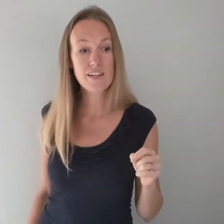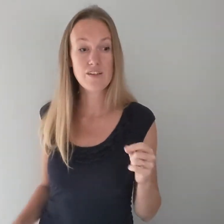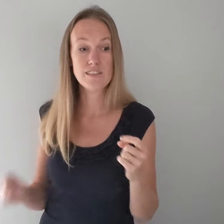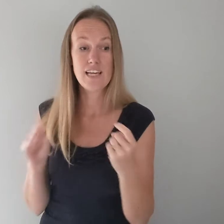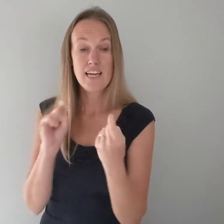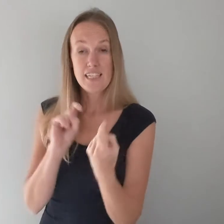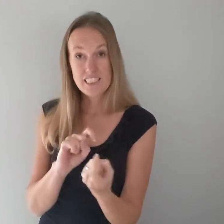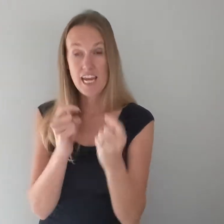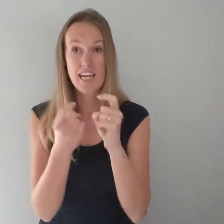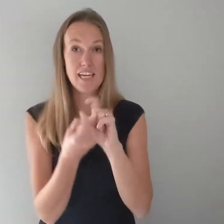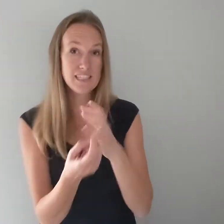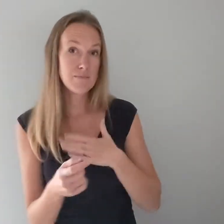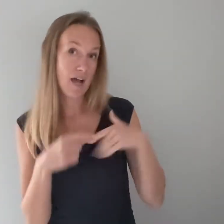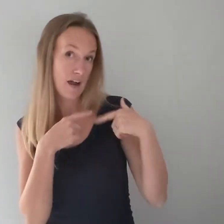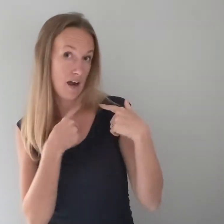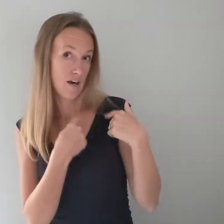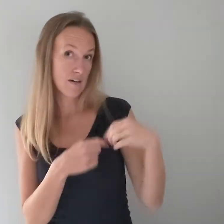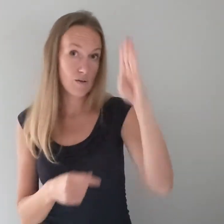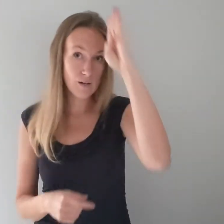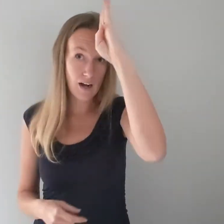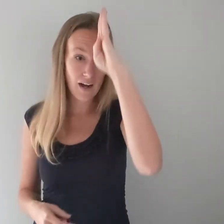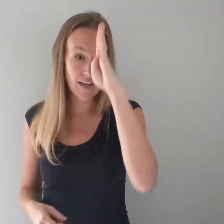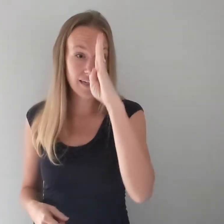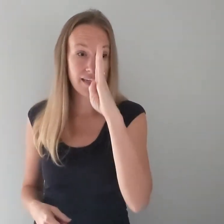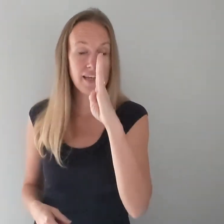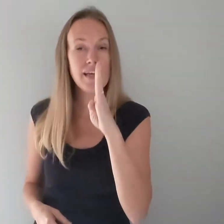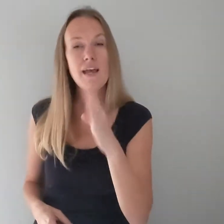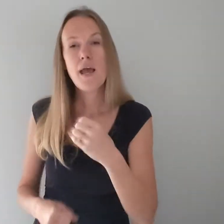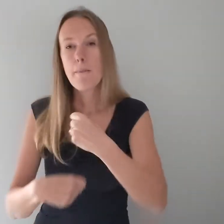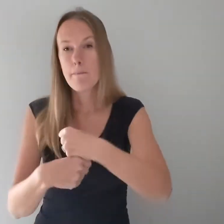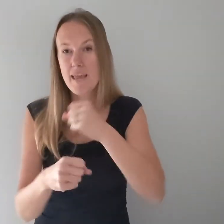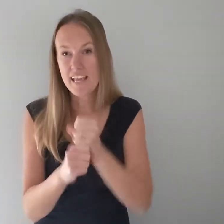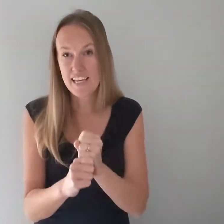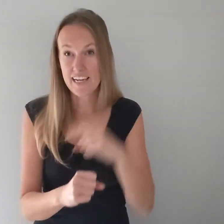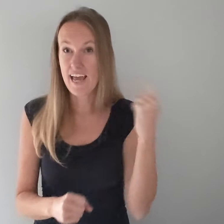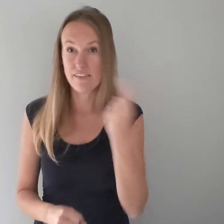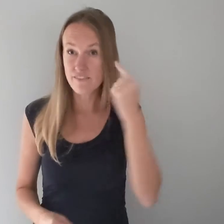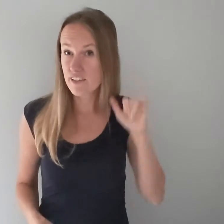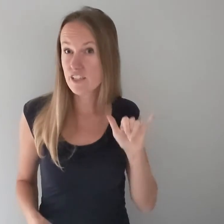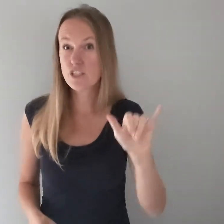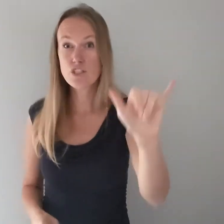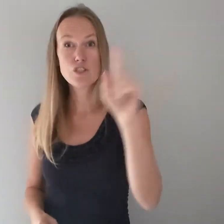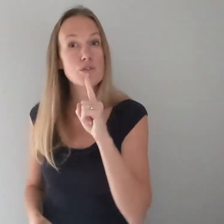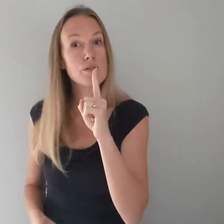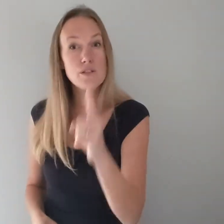goes, change my heart, oh God, make it ever